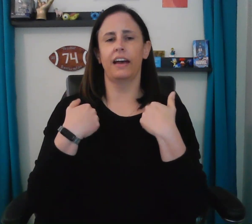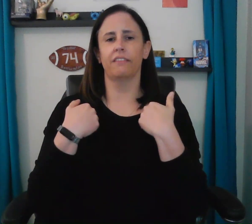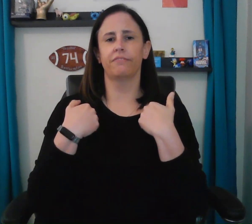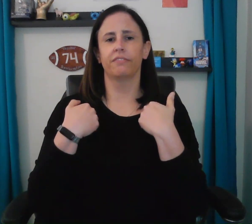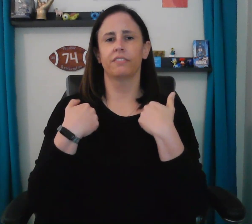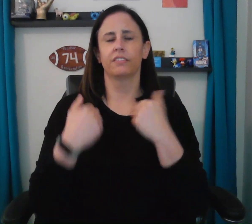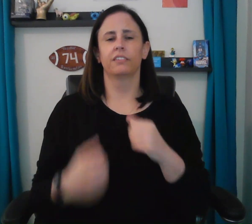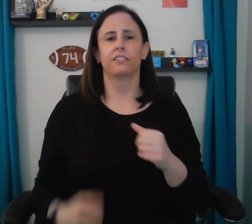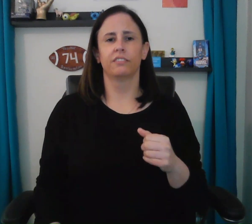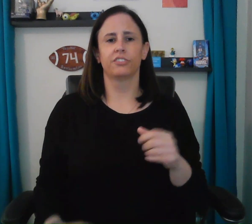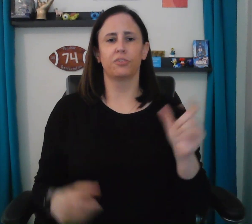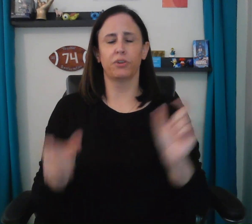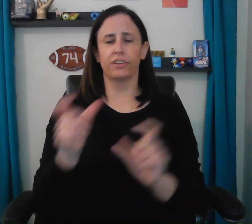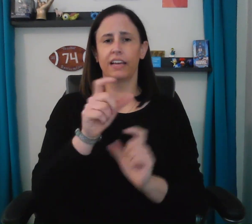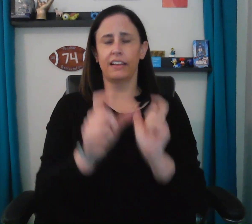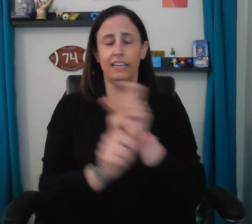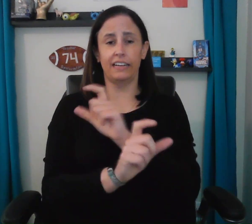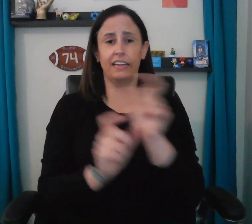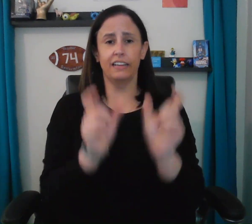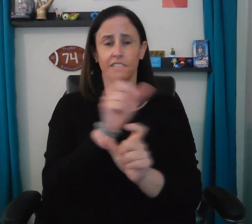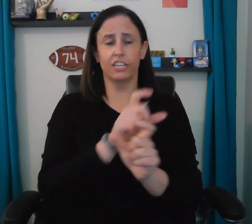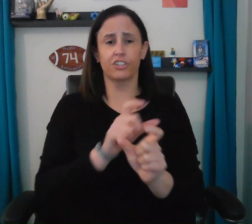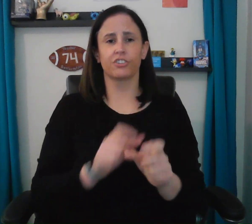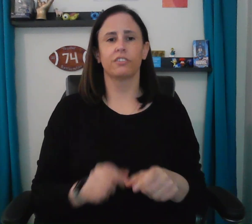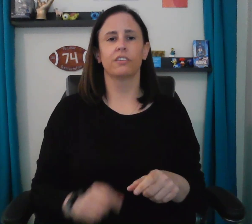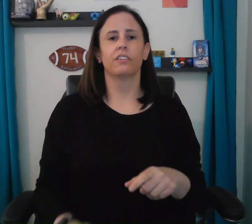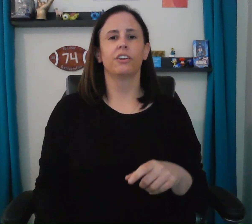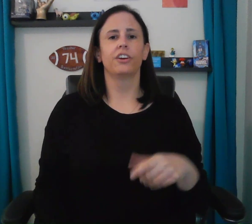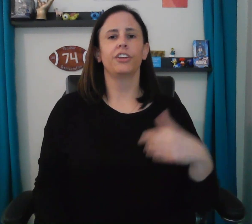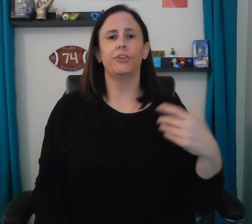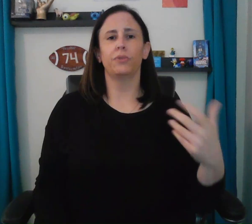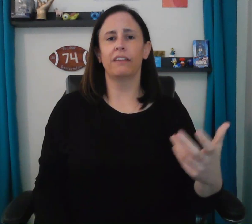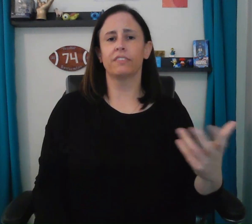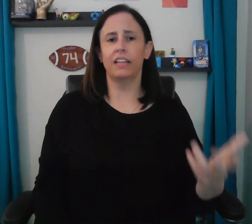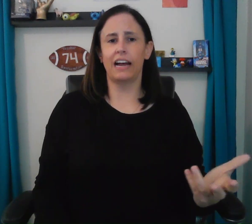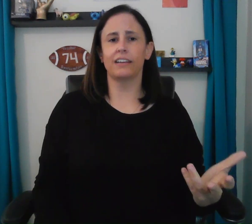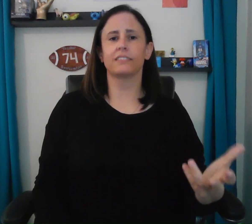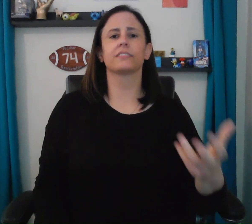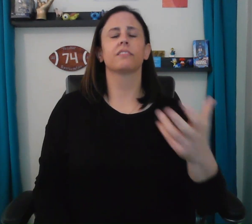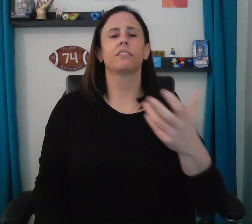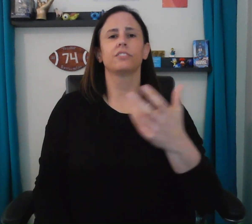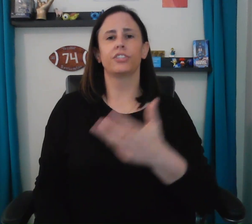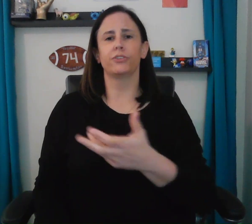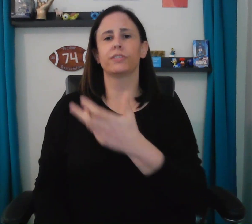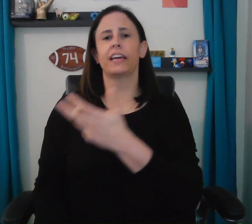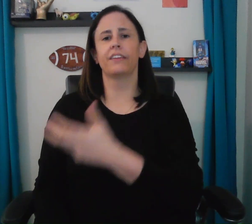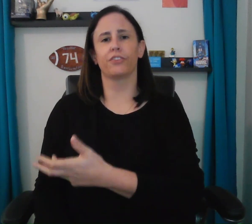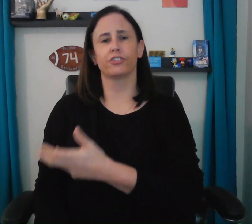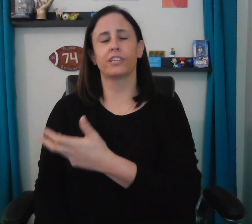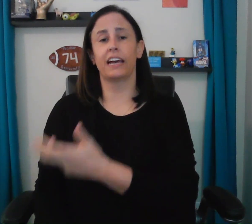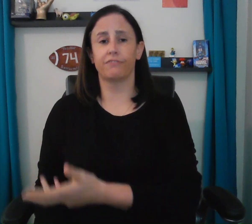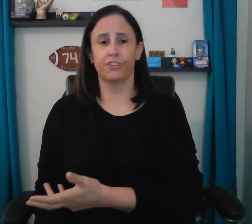have. So putting that in English, you have class, Tuesday and Thursday